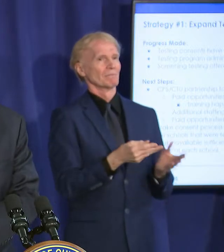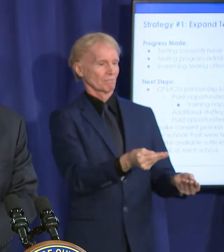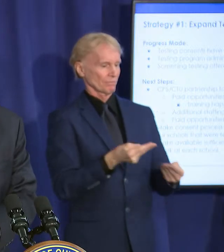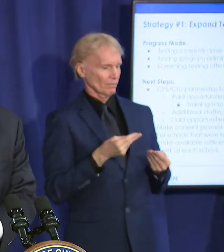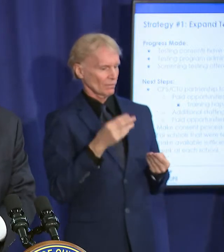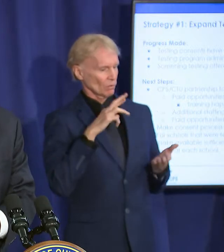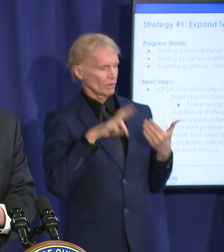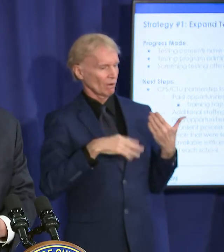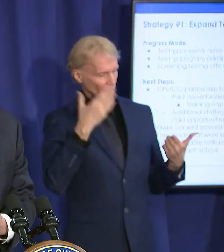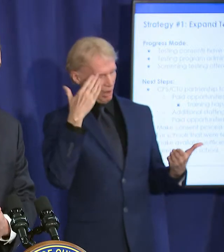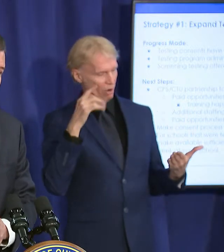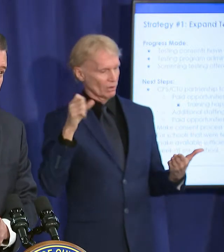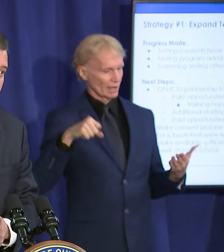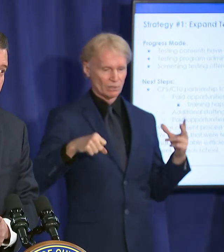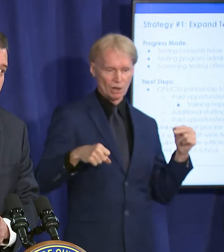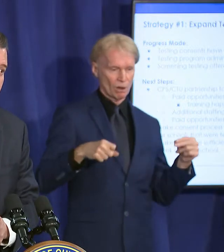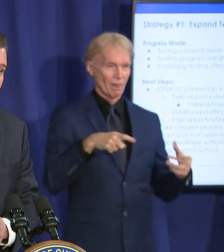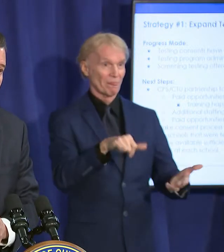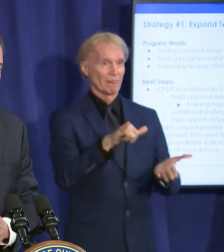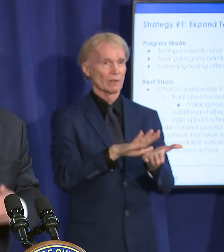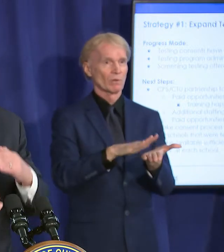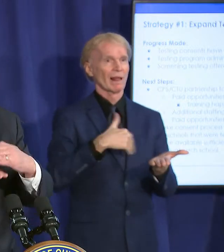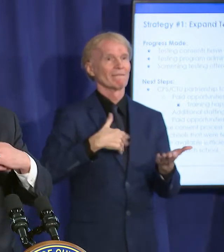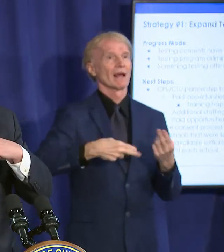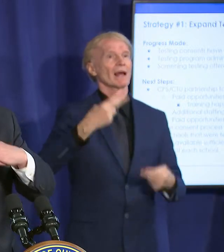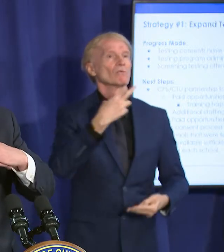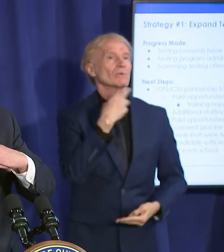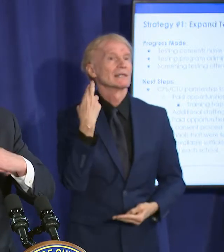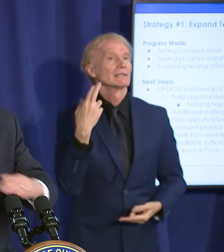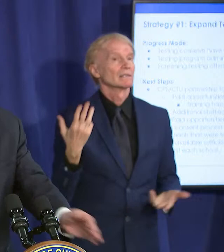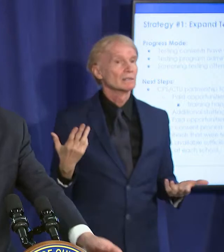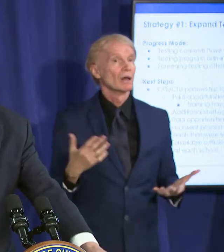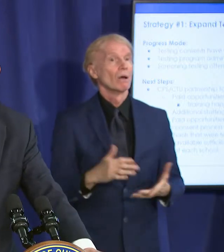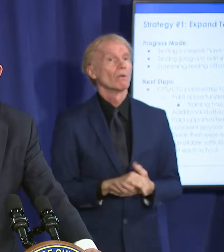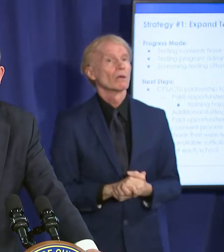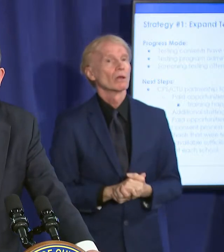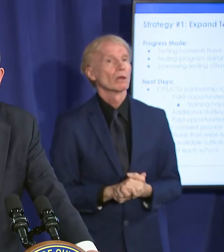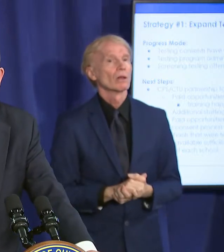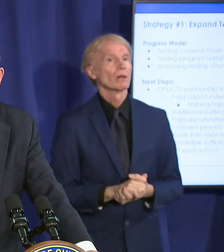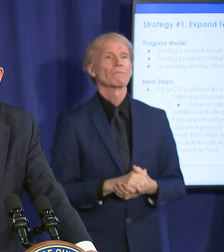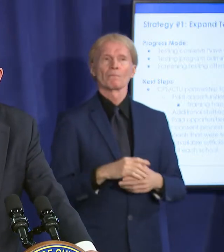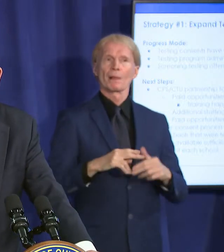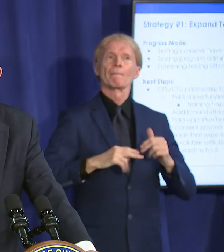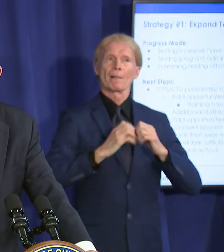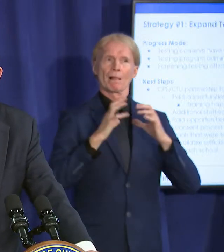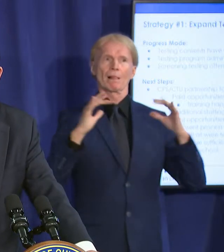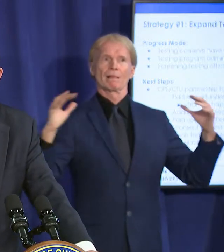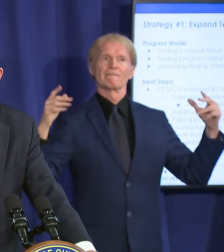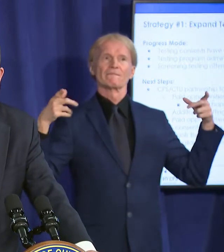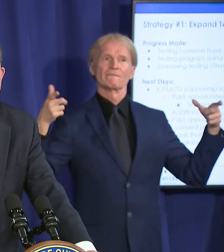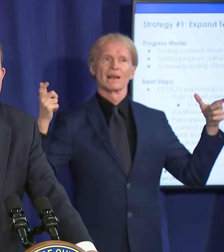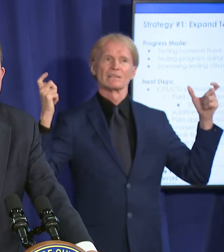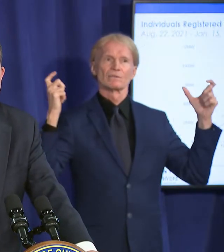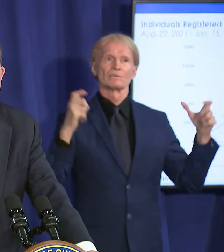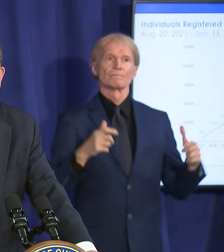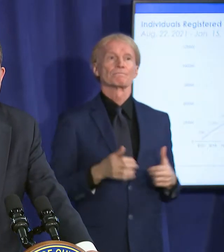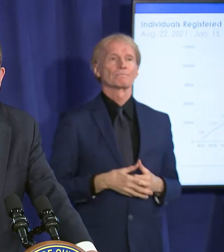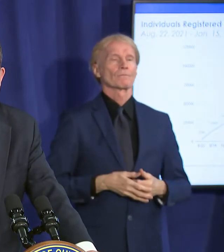to determine if those schools are at higher risk. And so that, we're building that very fast. Next slide.